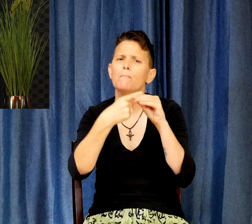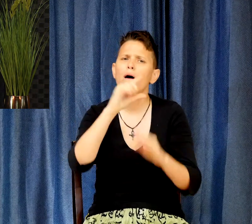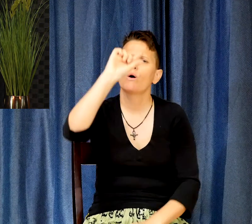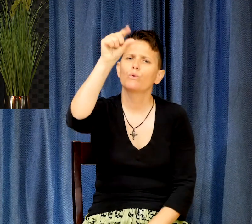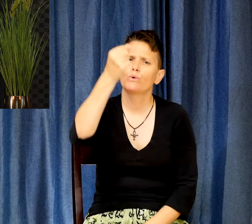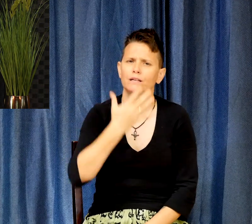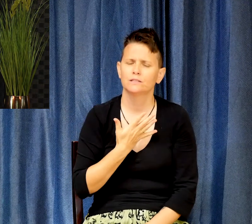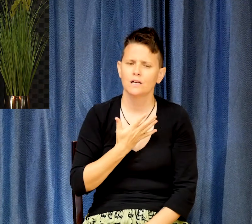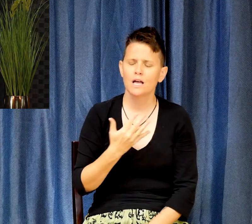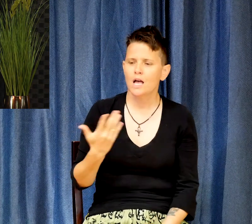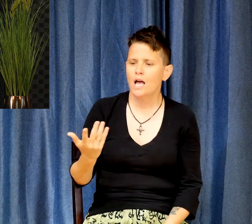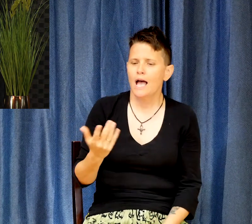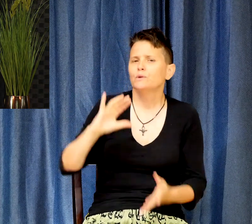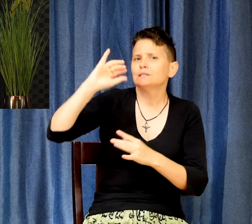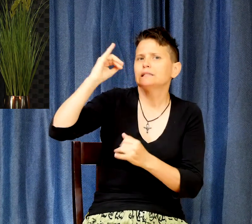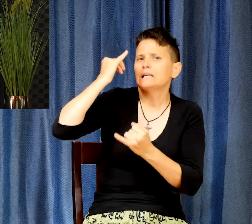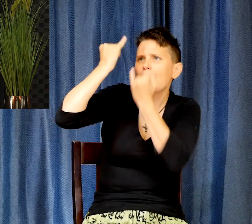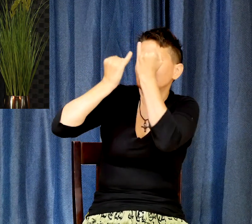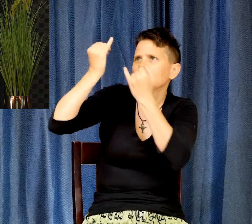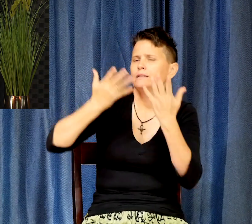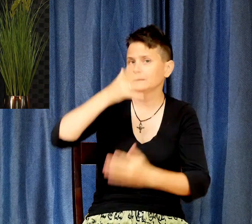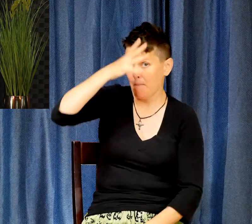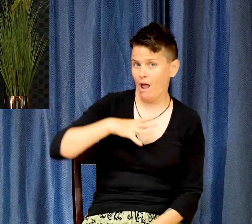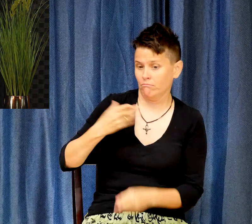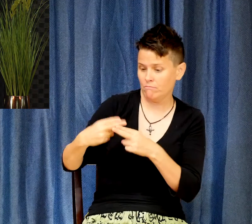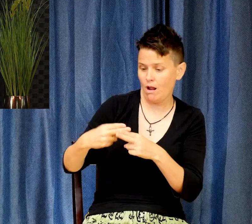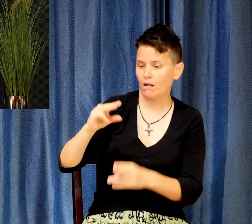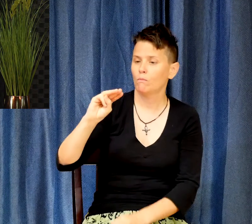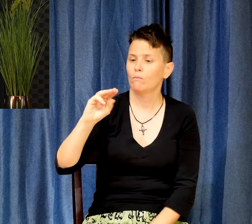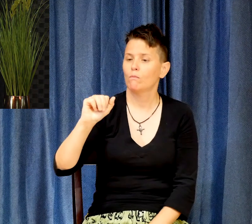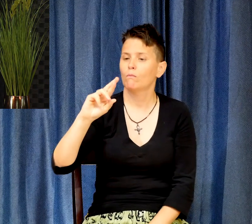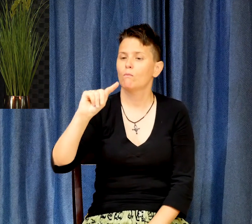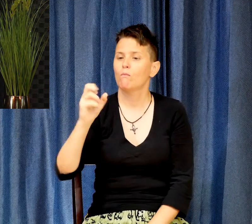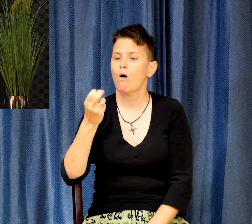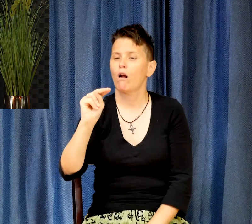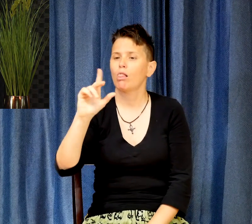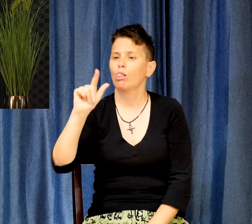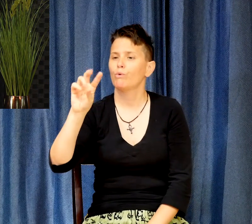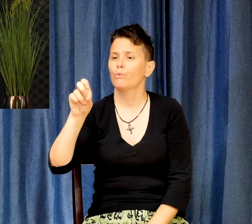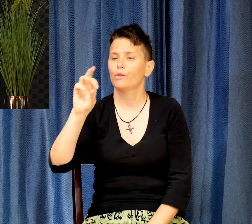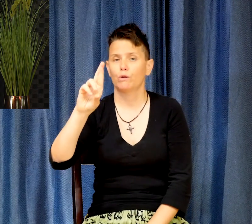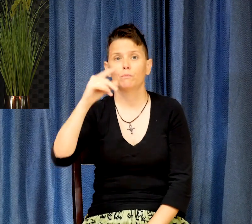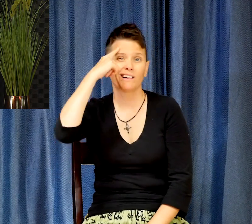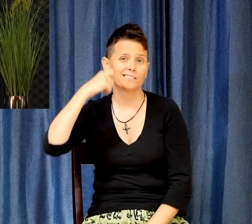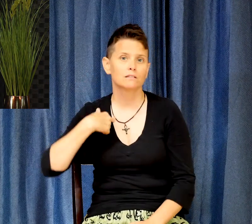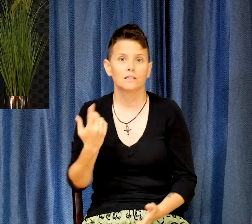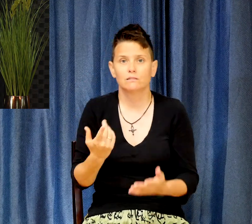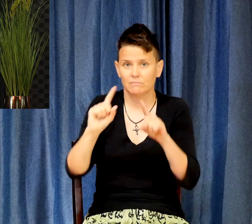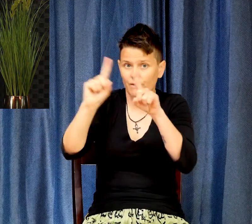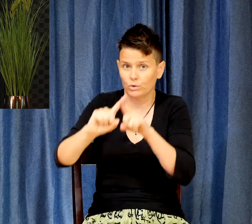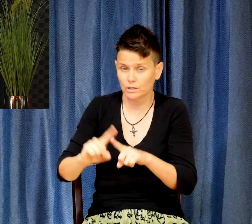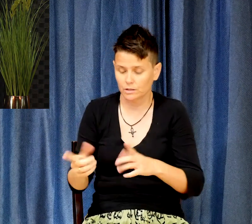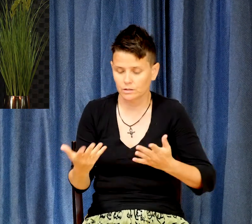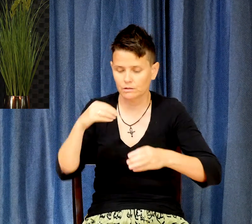named Martin Luther who left the Catholic Church largely for fundamental differences, but one of those core differences being that